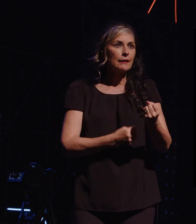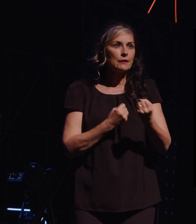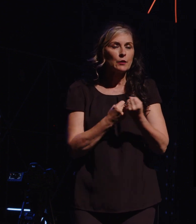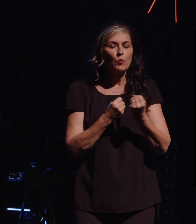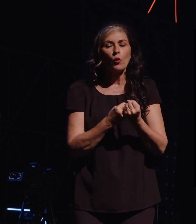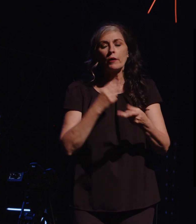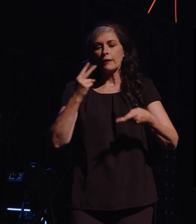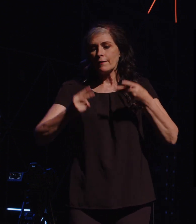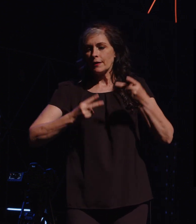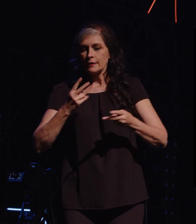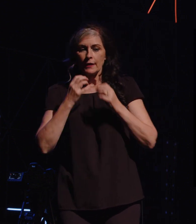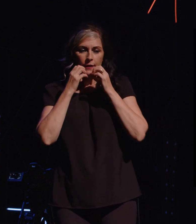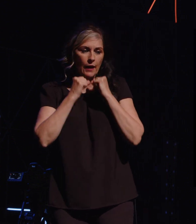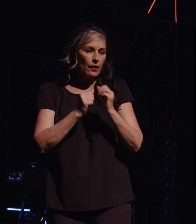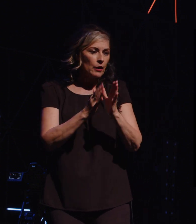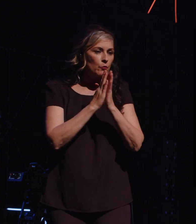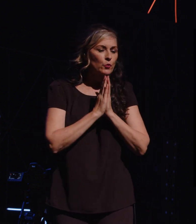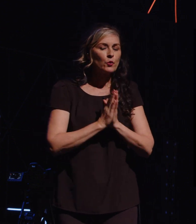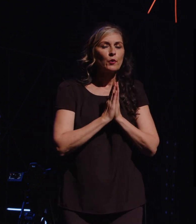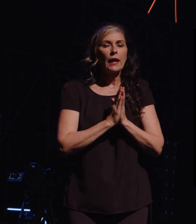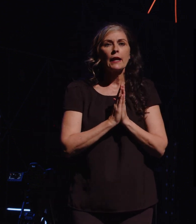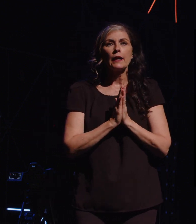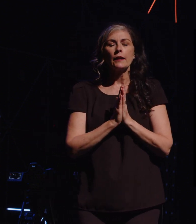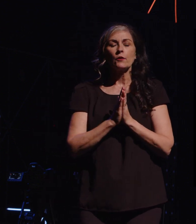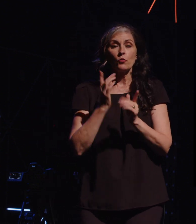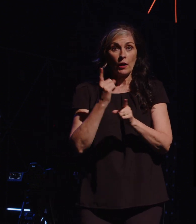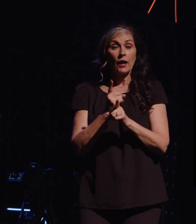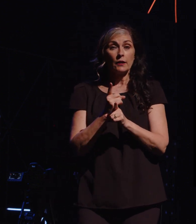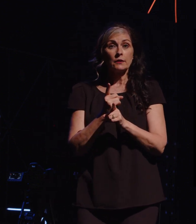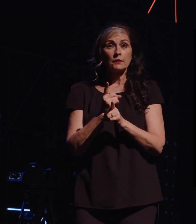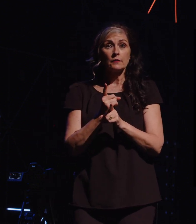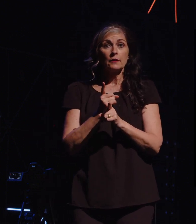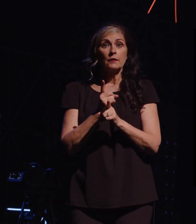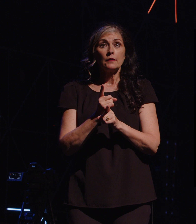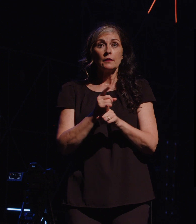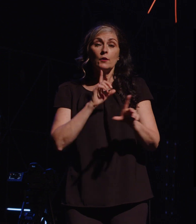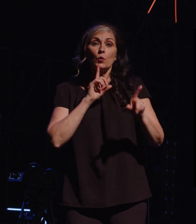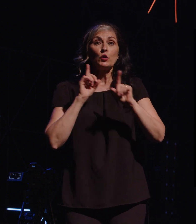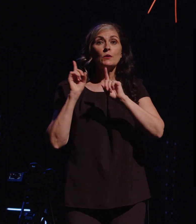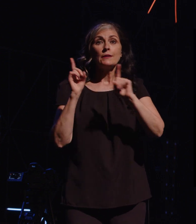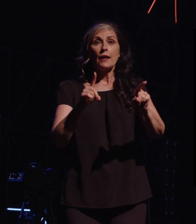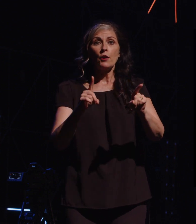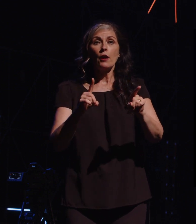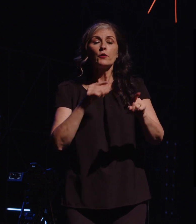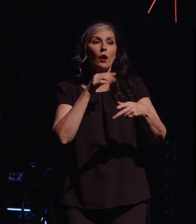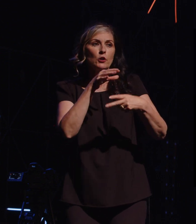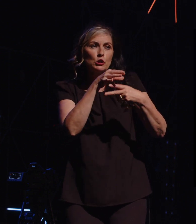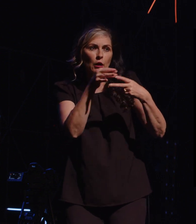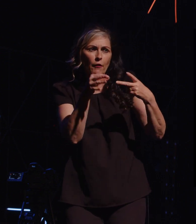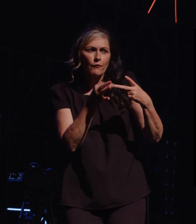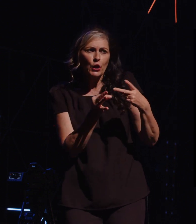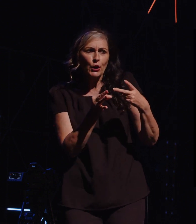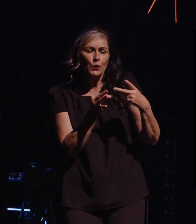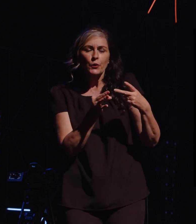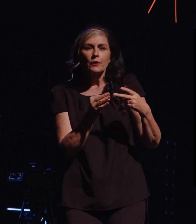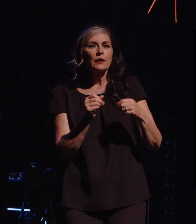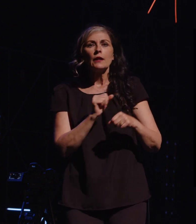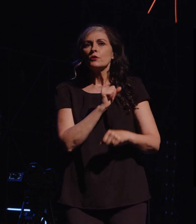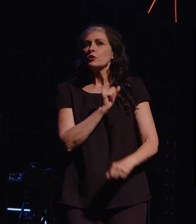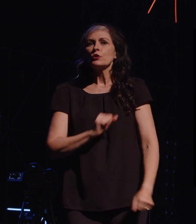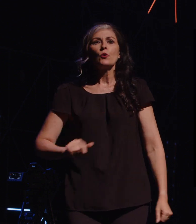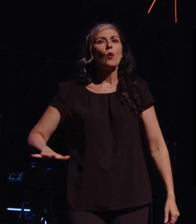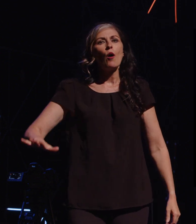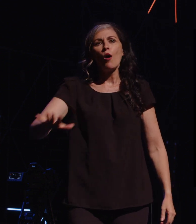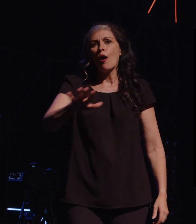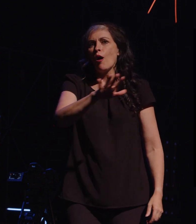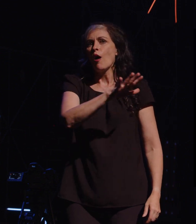visiting, caring for, praying for, right? And that the Great Commission is not to a select few. It is to all of us.